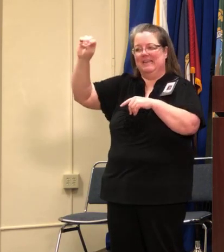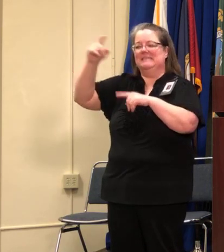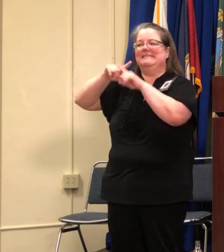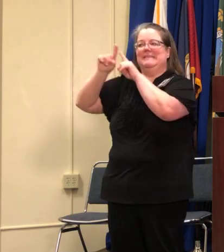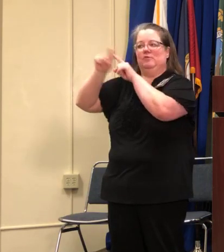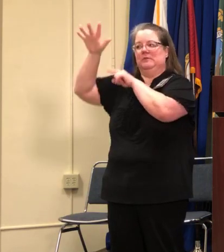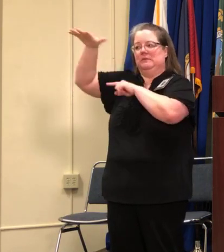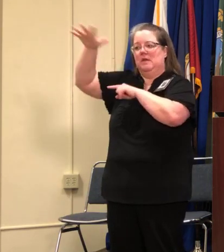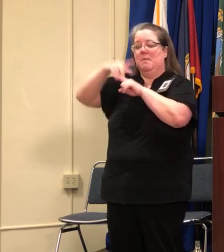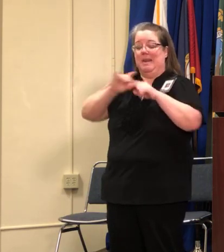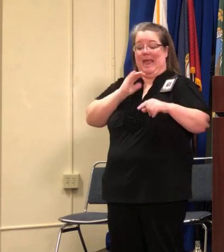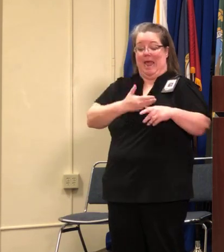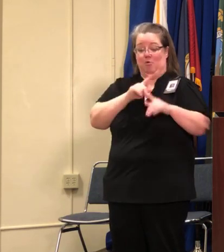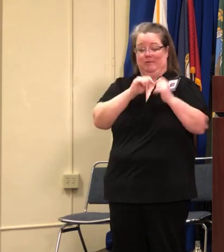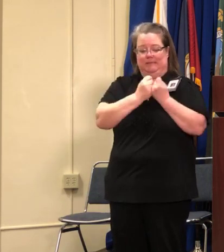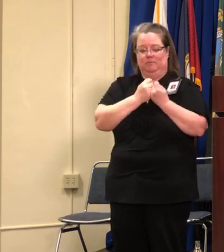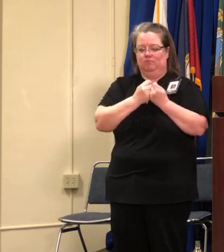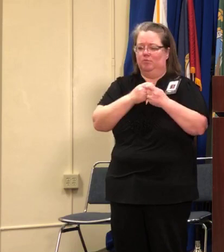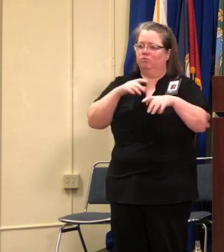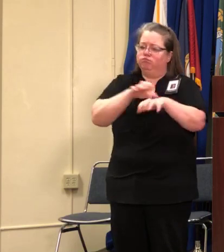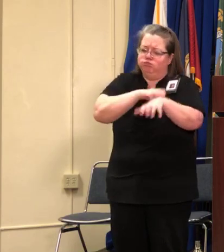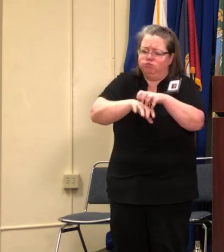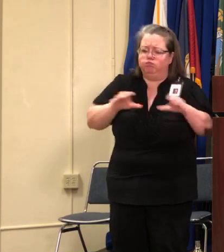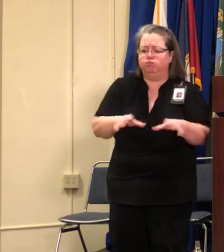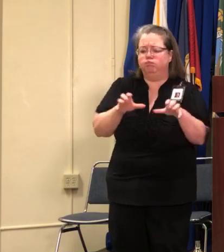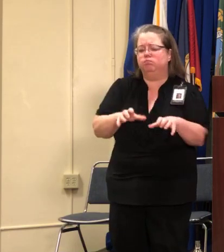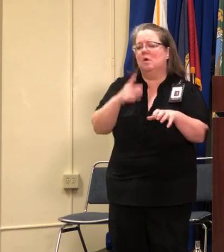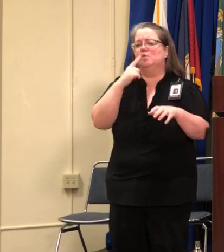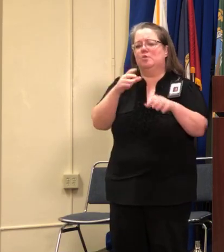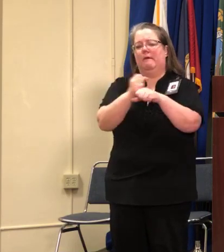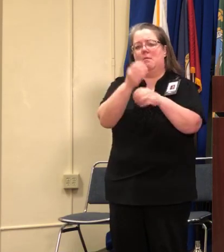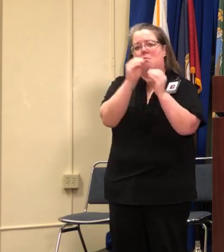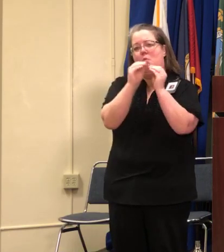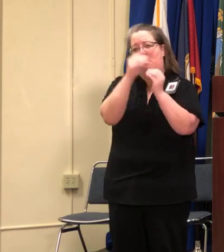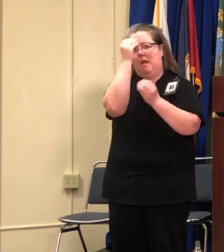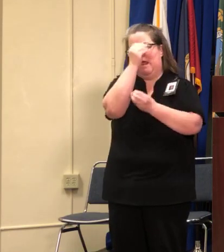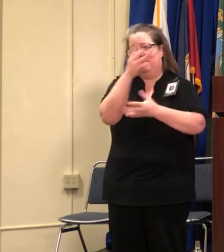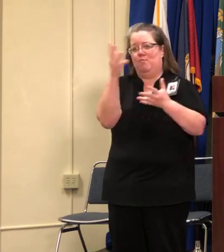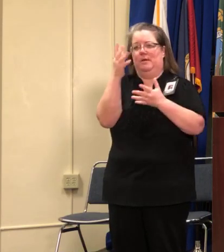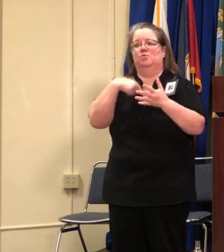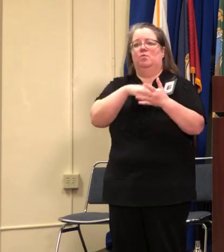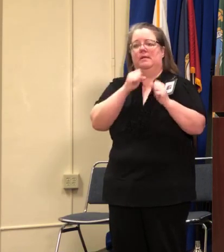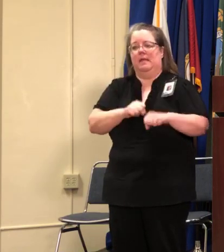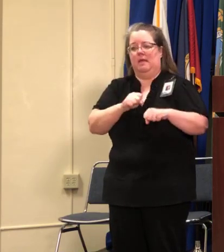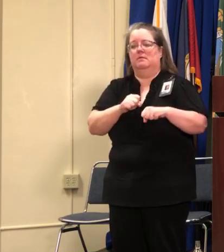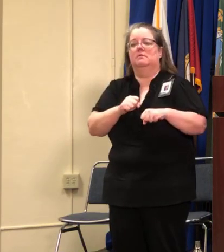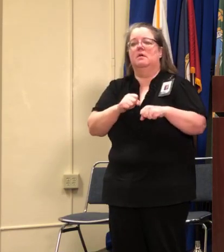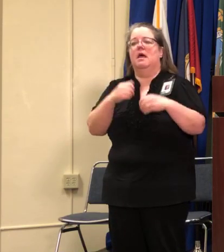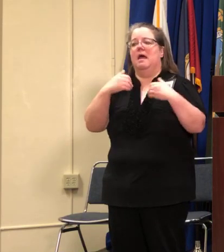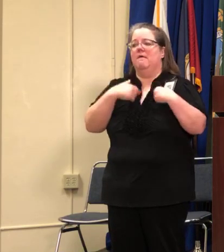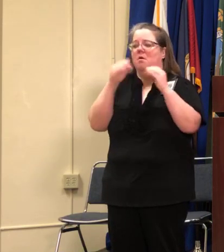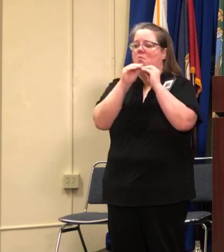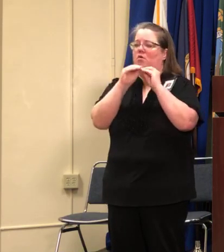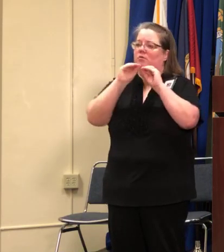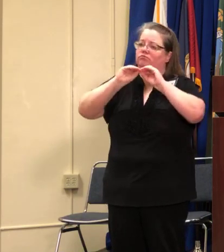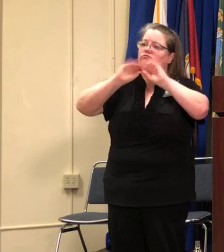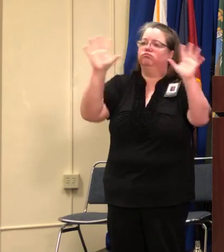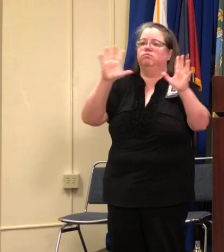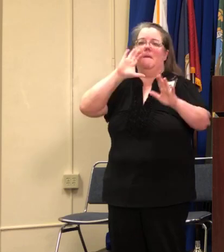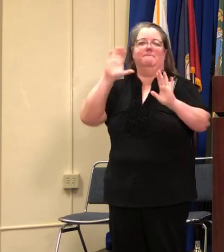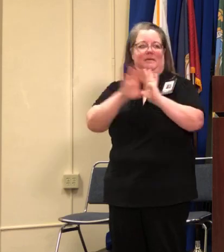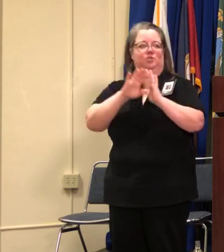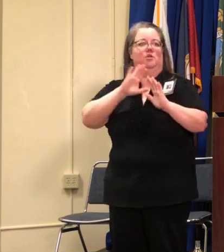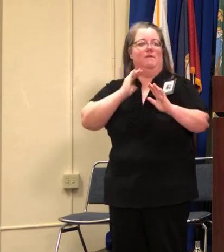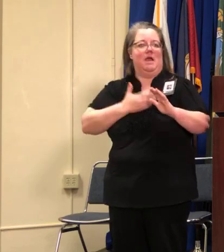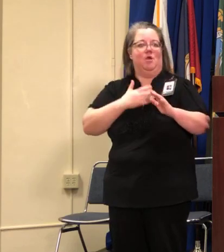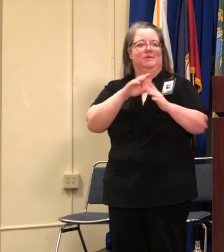our EPI team has worked diligently to try to get some of that information together so that we can, again, give a more complete profile. So I've